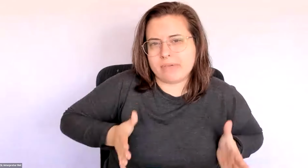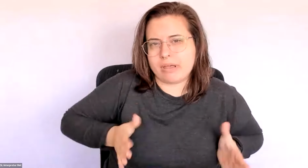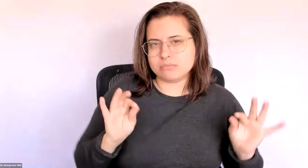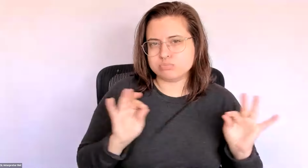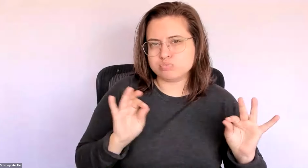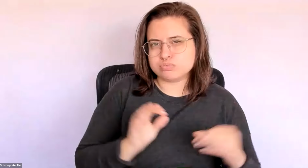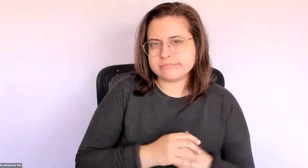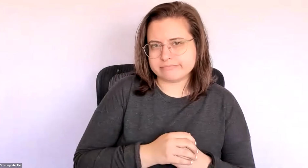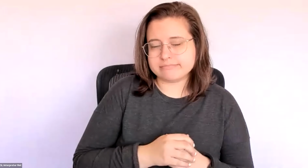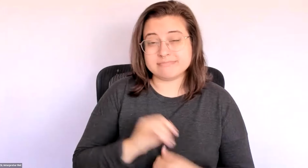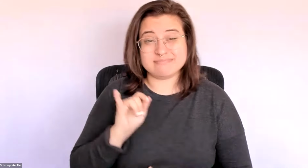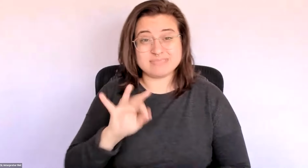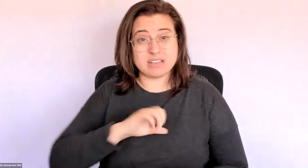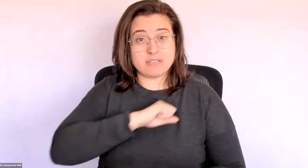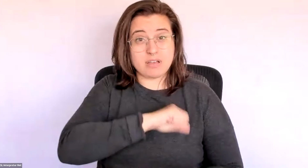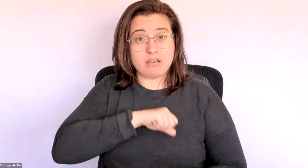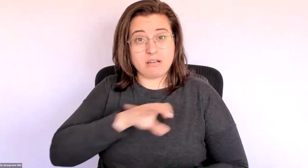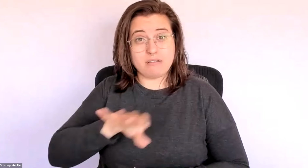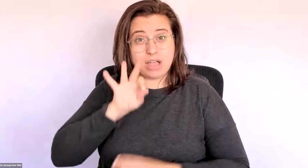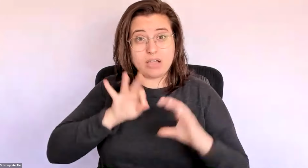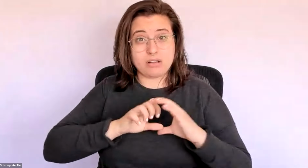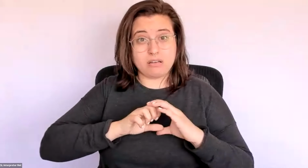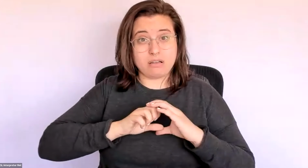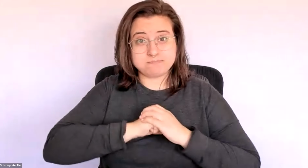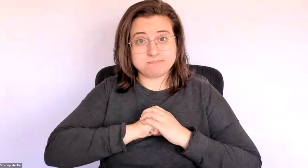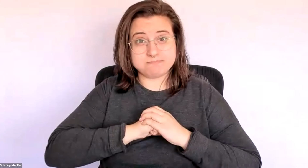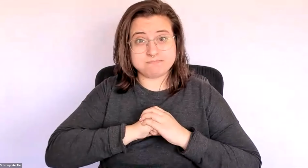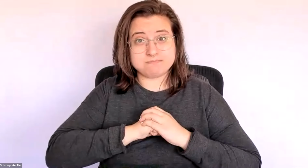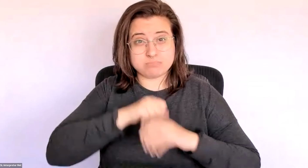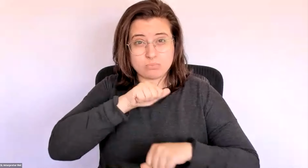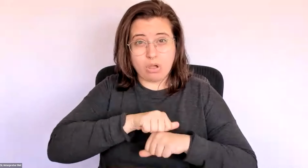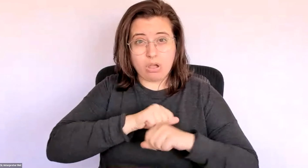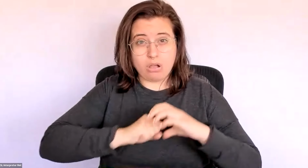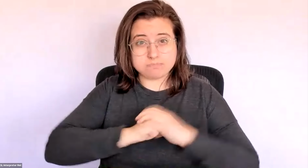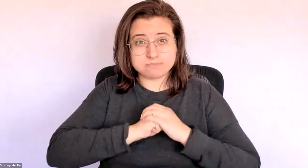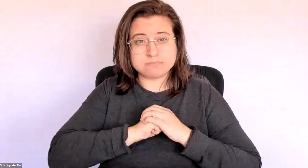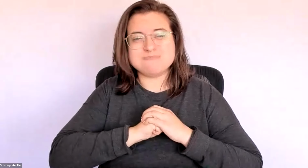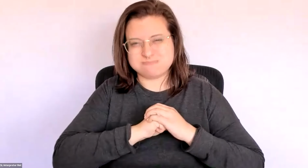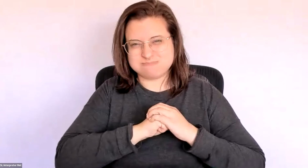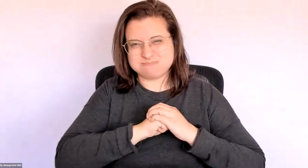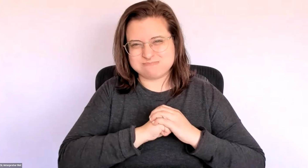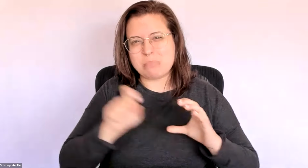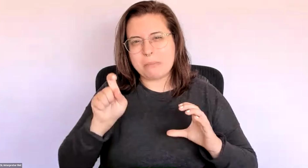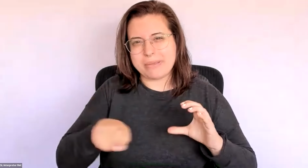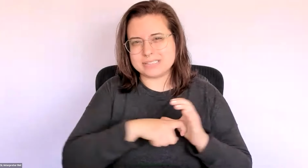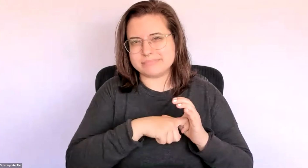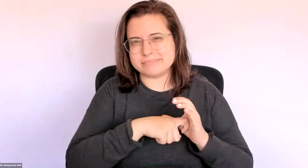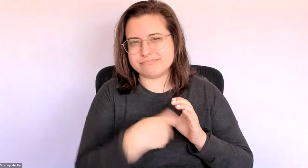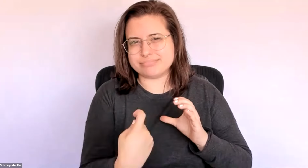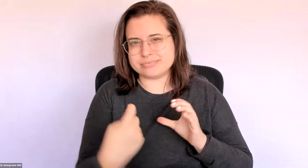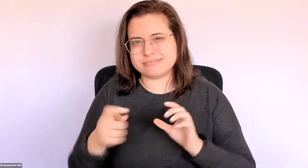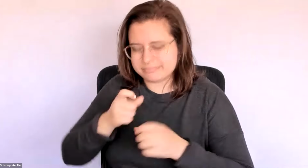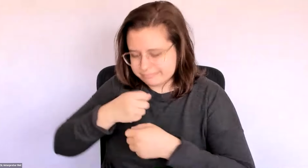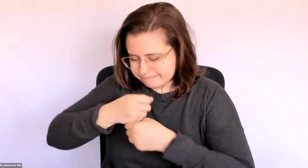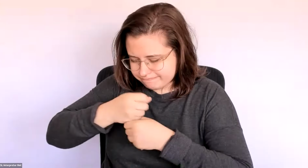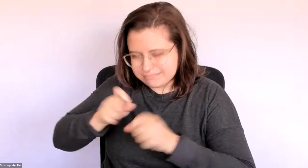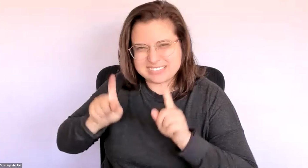Solid masses, on the other hand, have to be biopsied because they can be cancer.